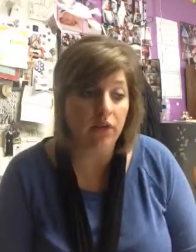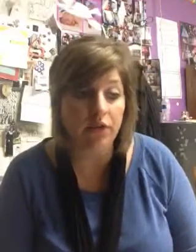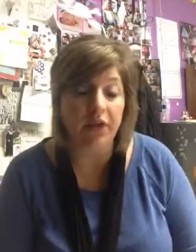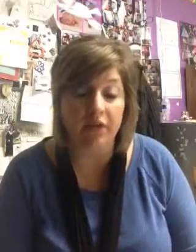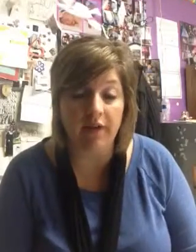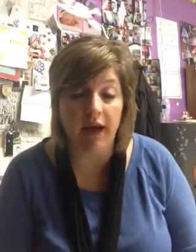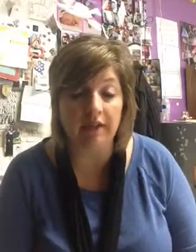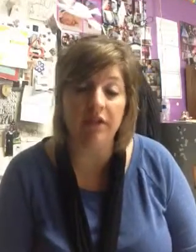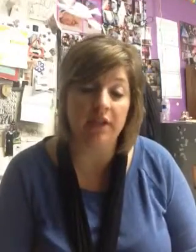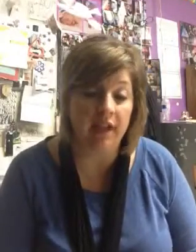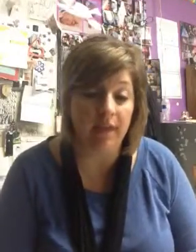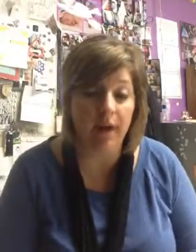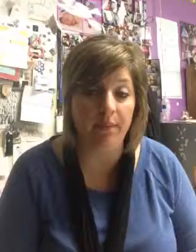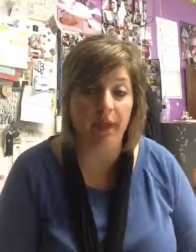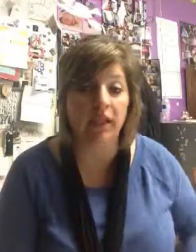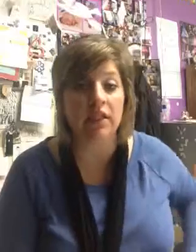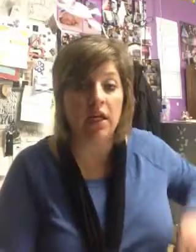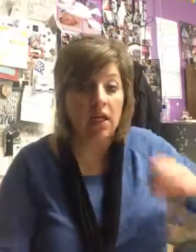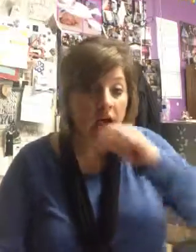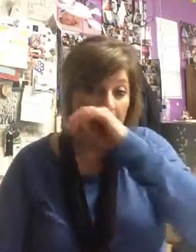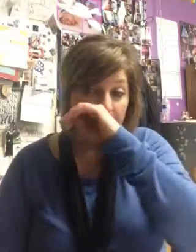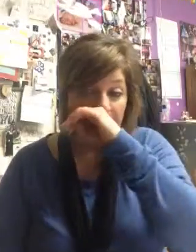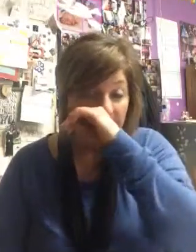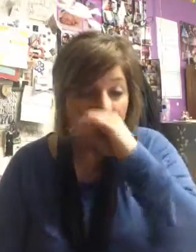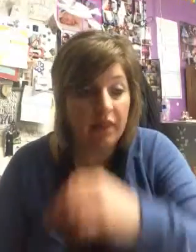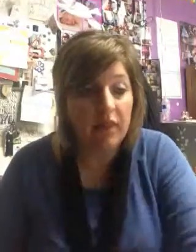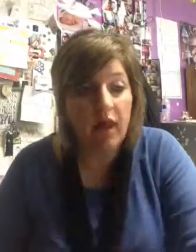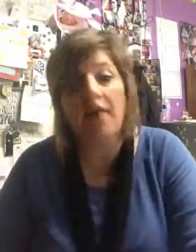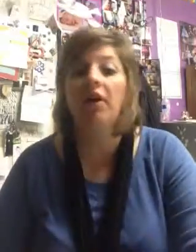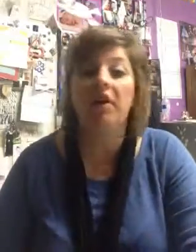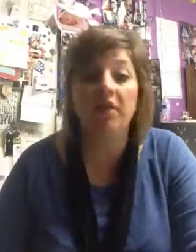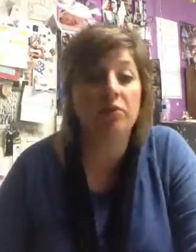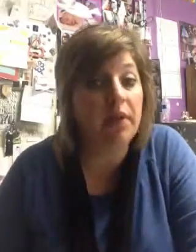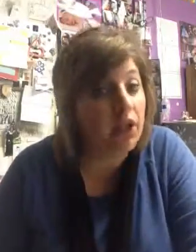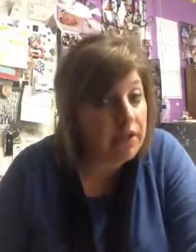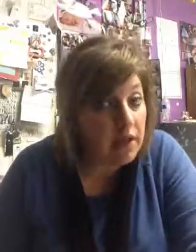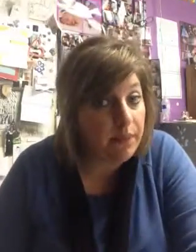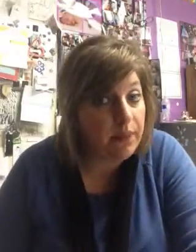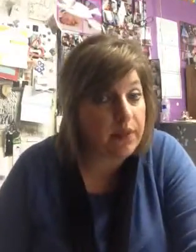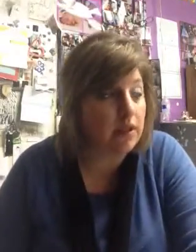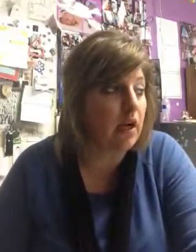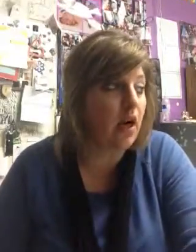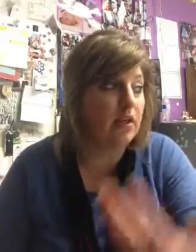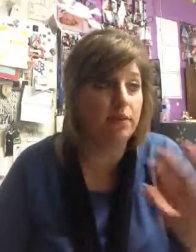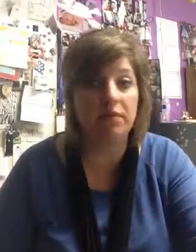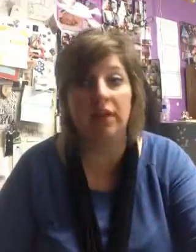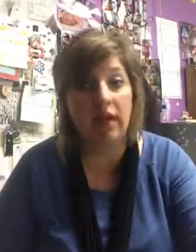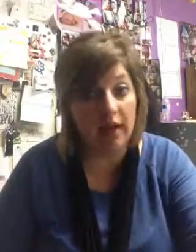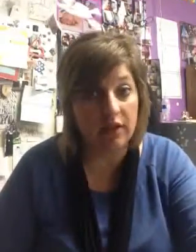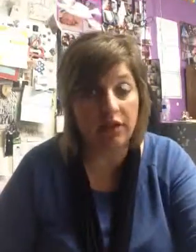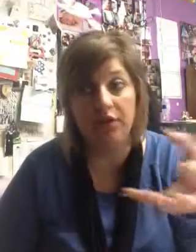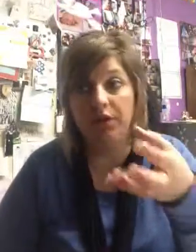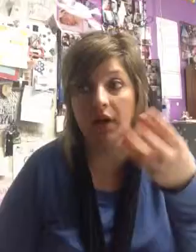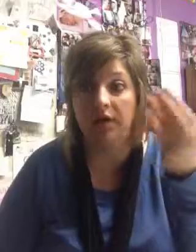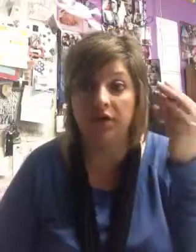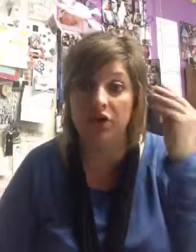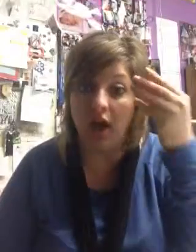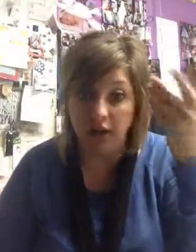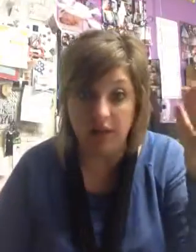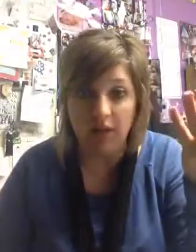doing your facts and setting them up, because I thought that these would be good examples. It's kind of hard sometimes in class to kind of document. It's